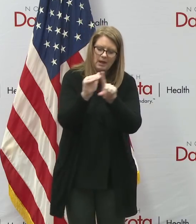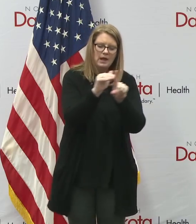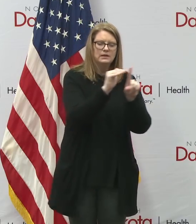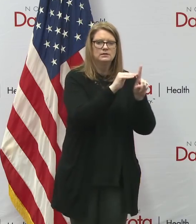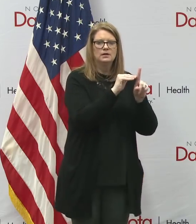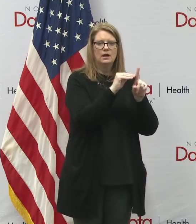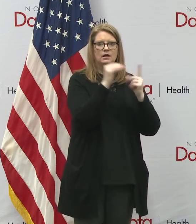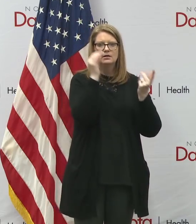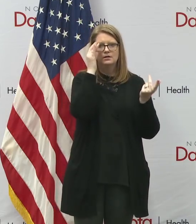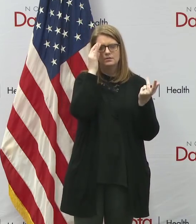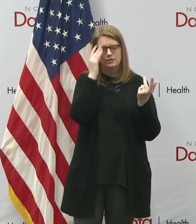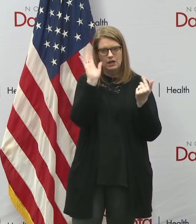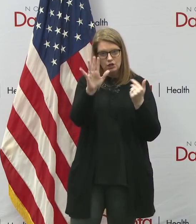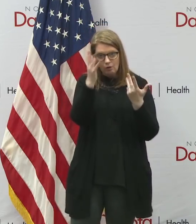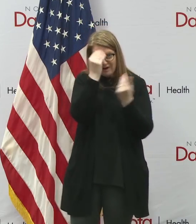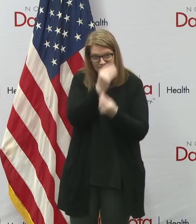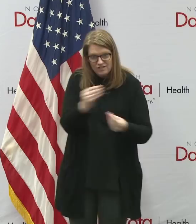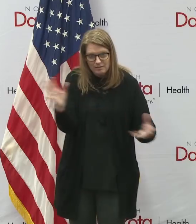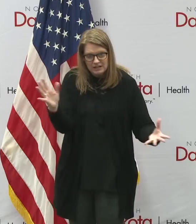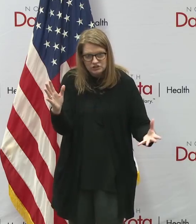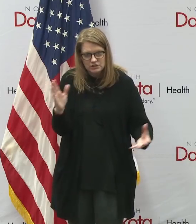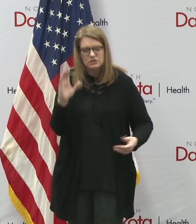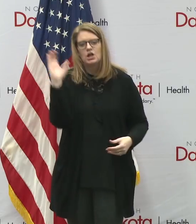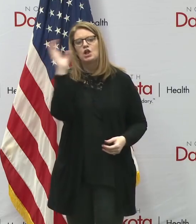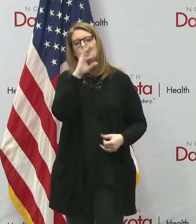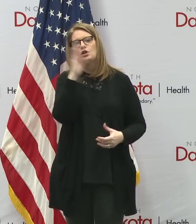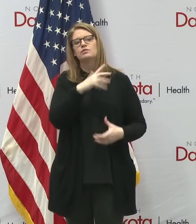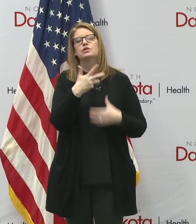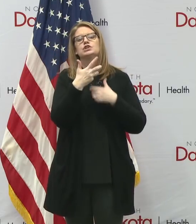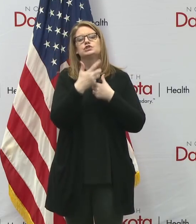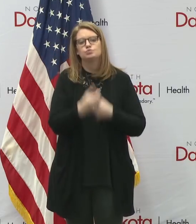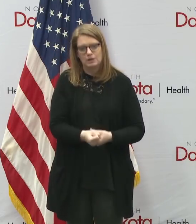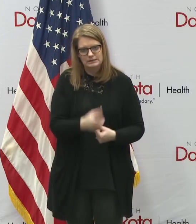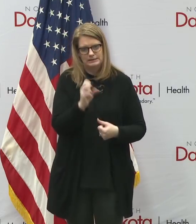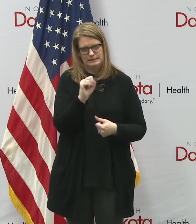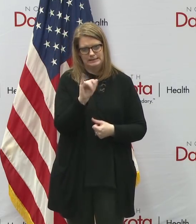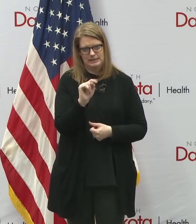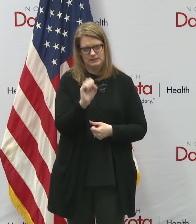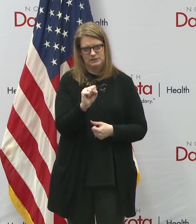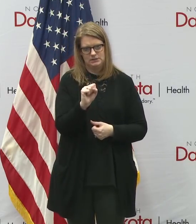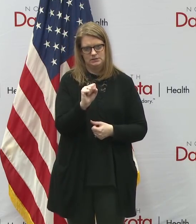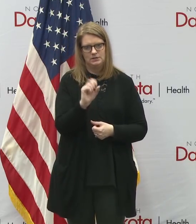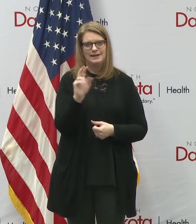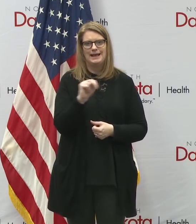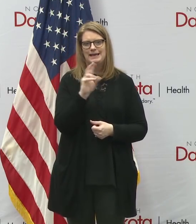from trusted sites, and one where we're funneling all information through is